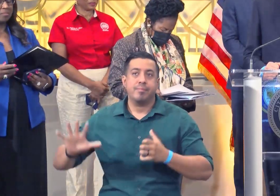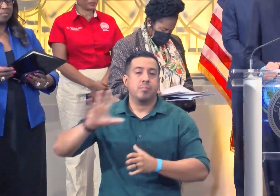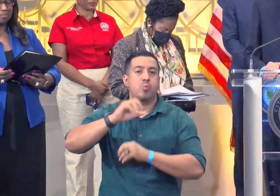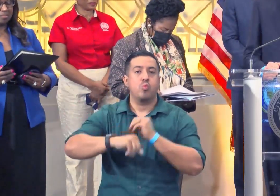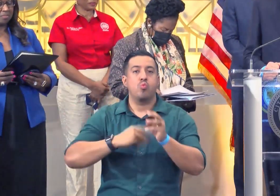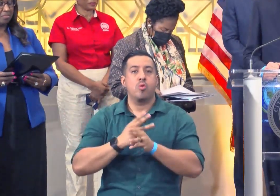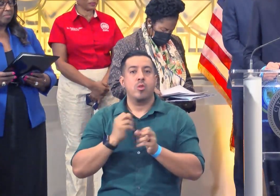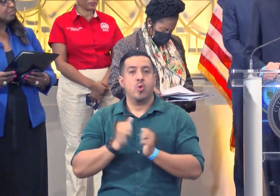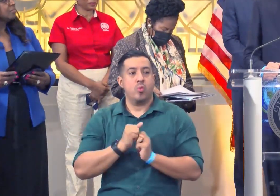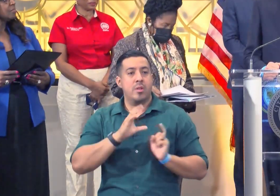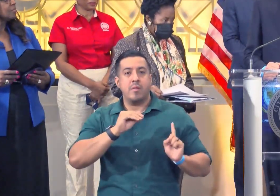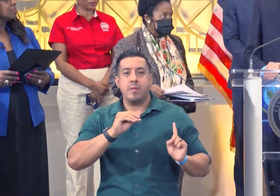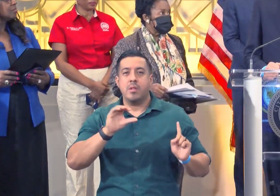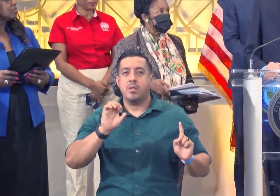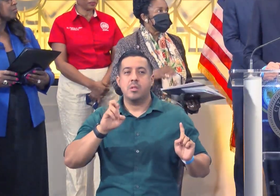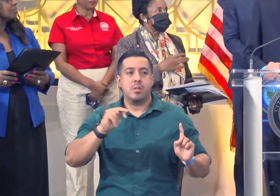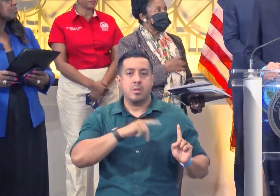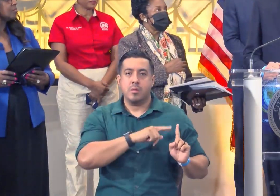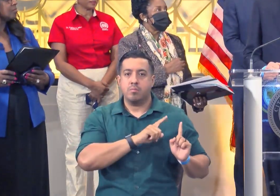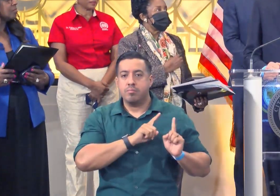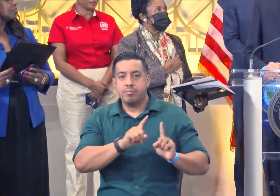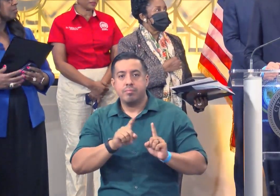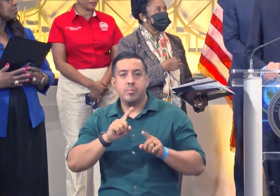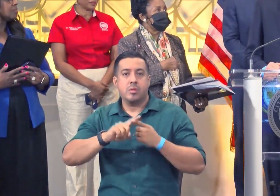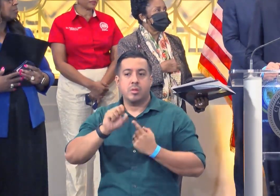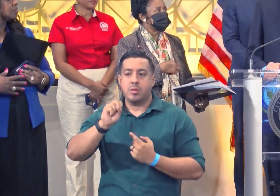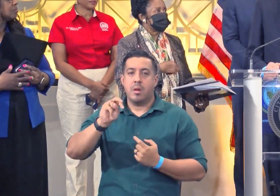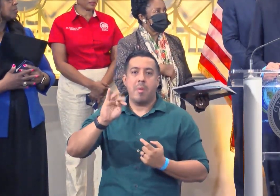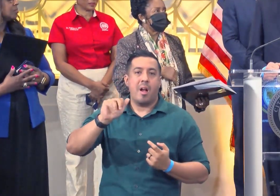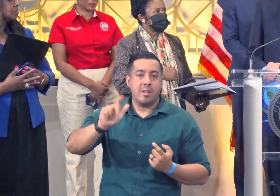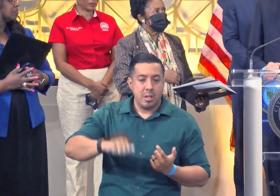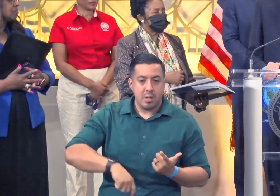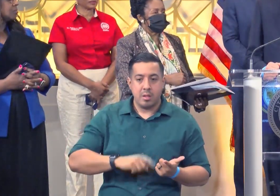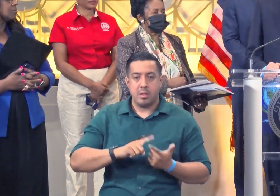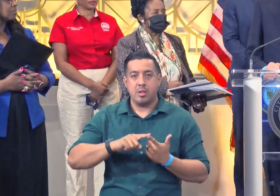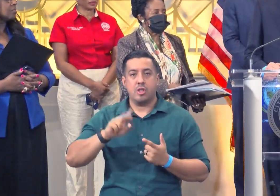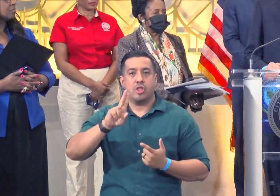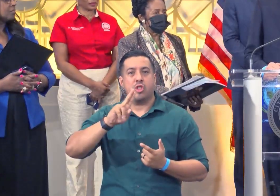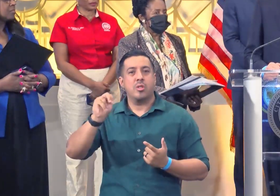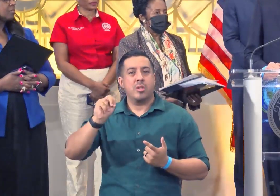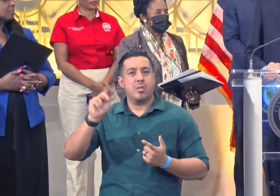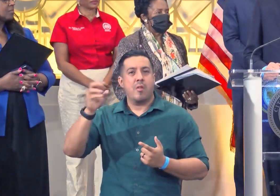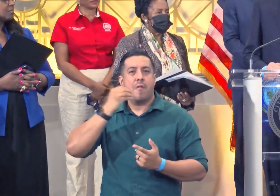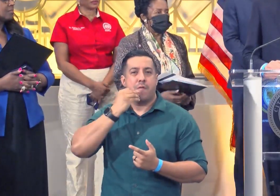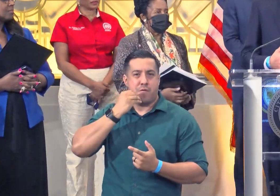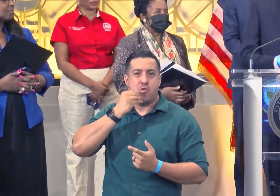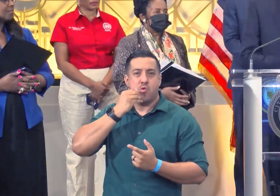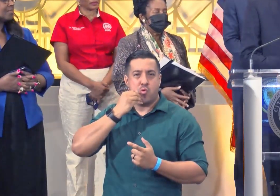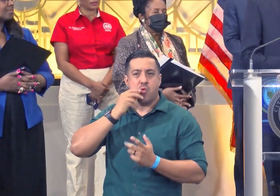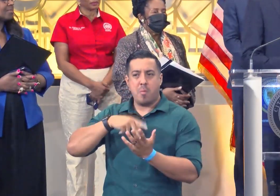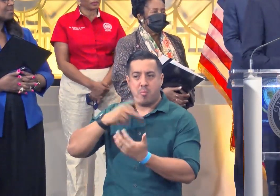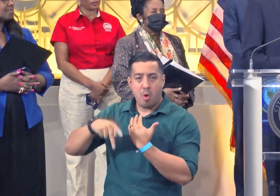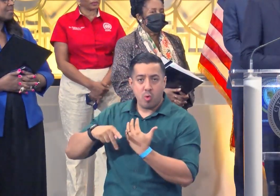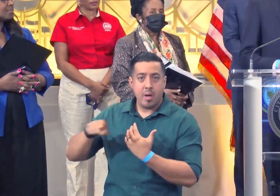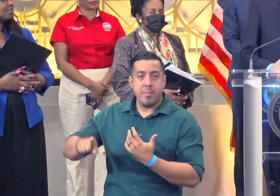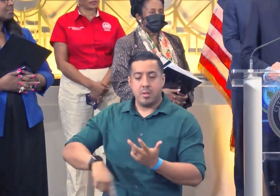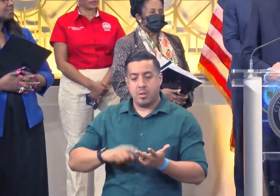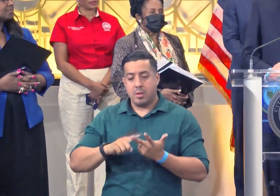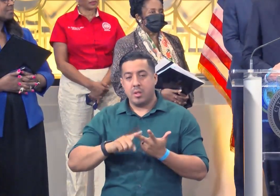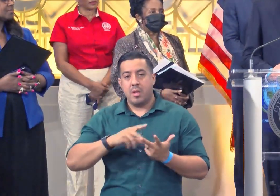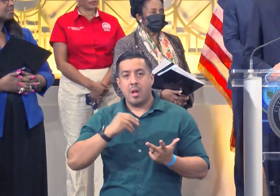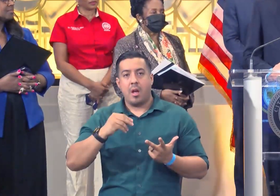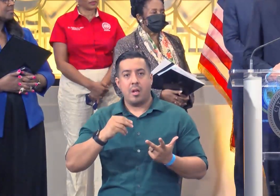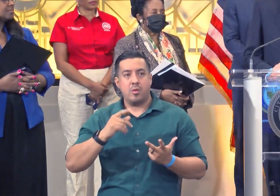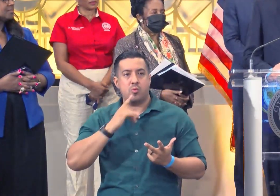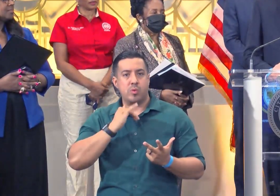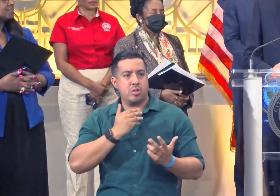with Curtis traveling as far as Somalia with the United Nations World Food Program, and as close to